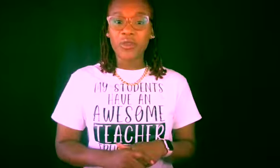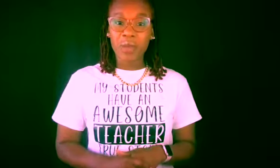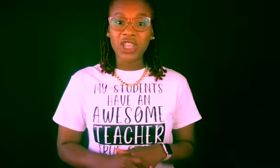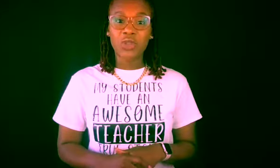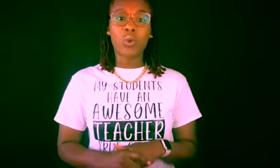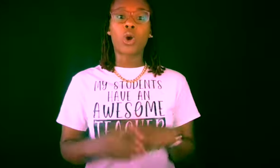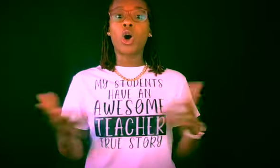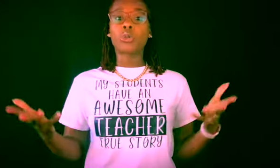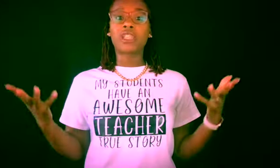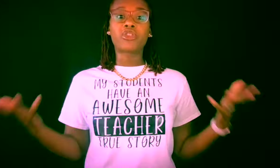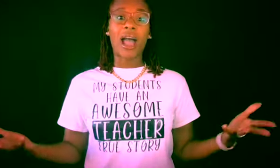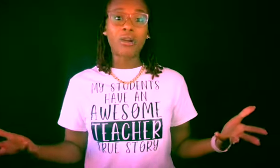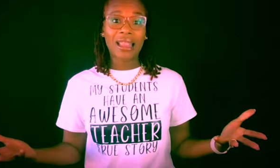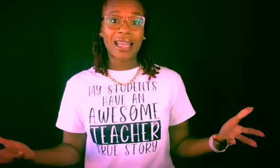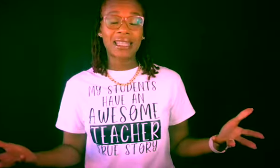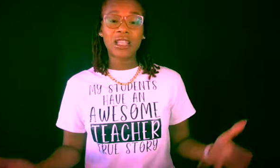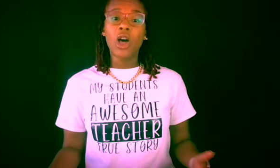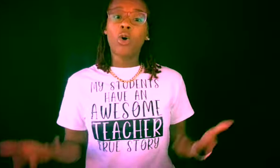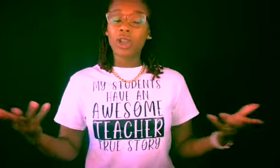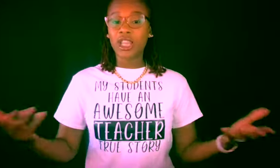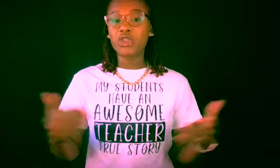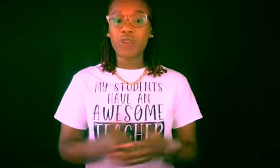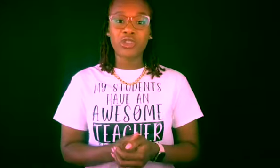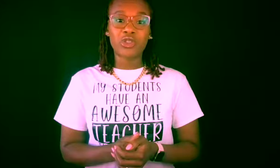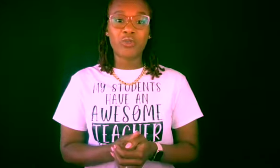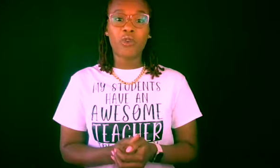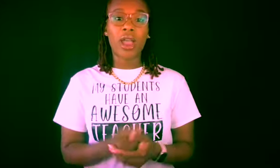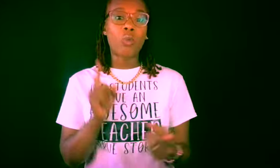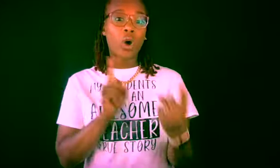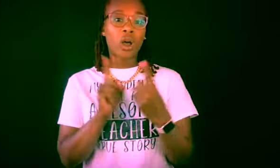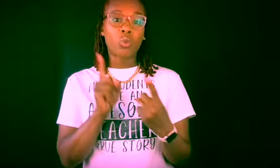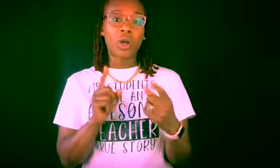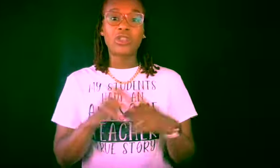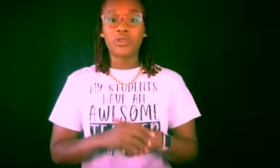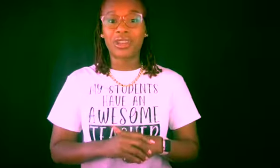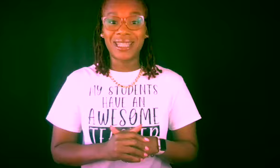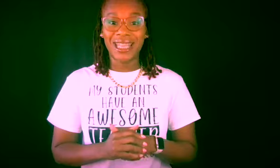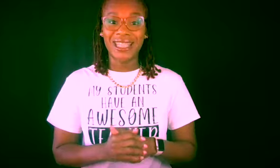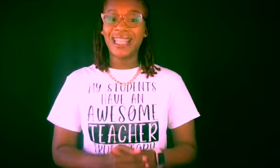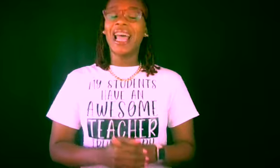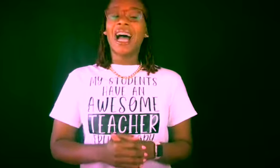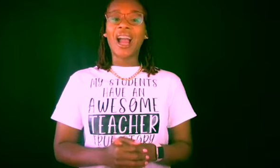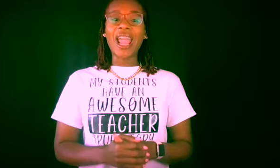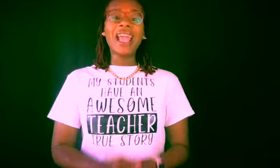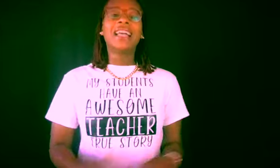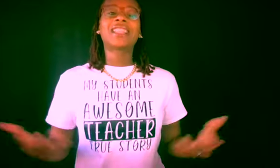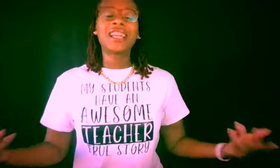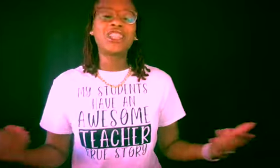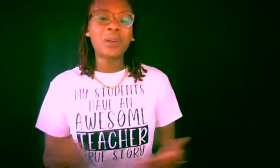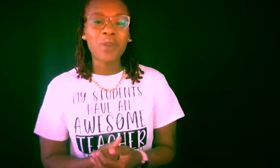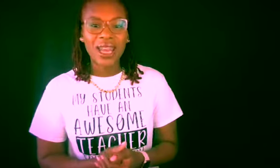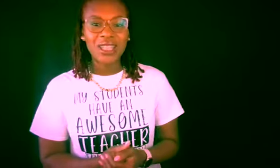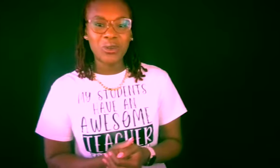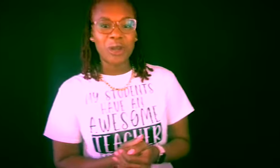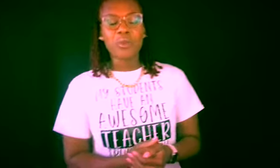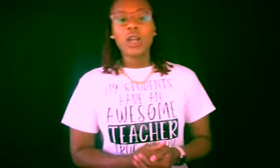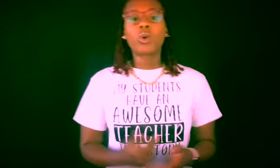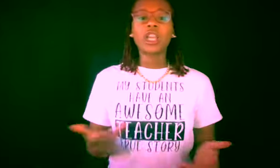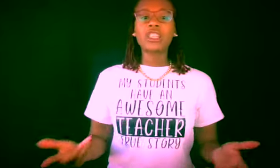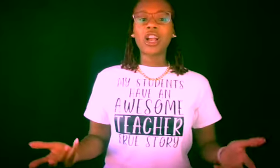information when we're holding trial classes or get you registered for a one-on-one tutoring session. All right, so let's jump right into it. We're going to start off